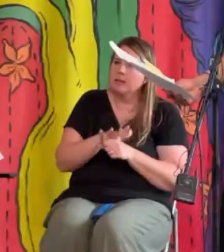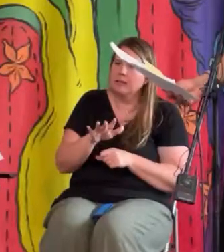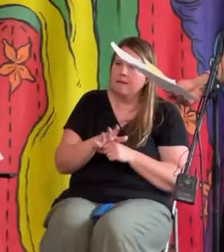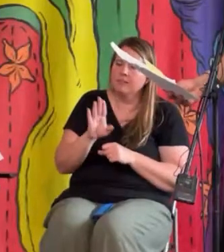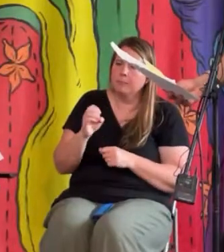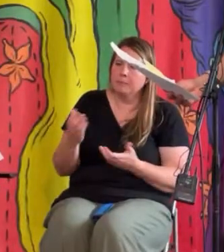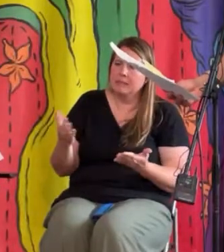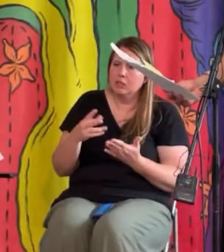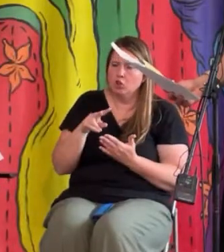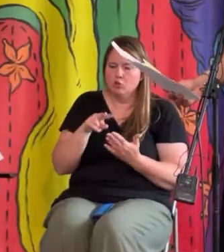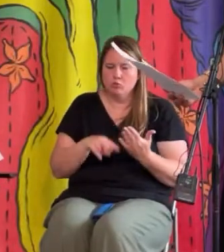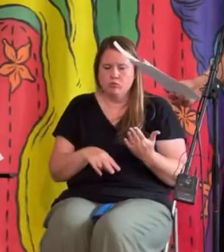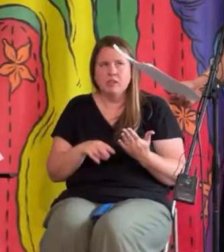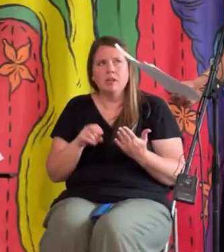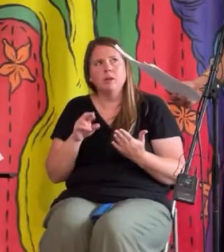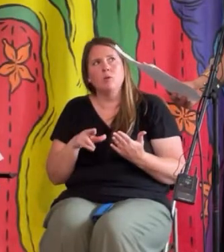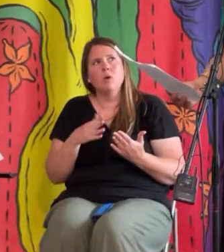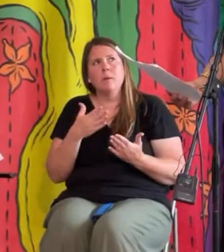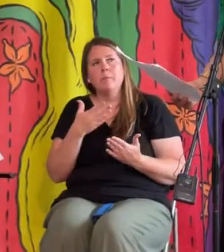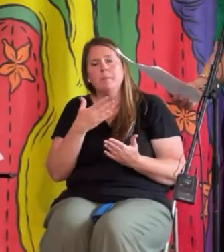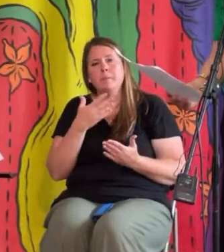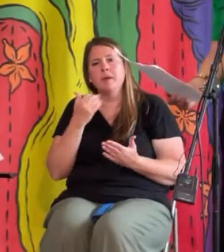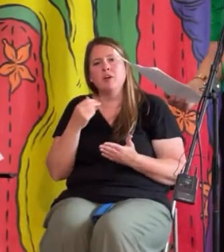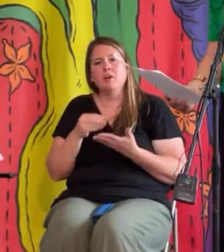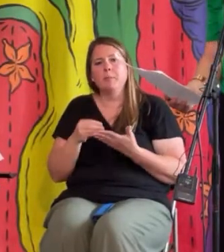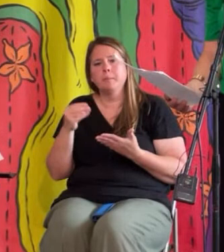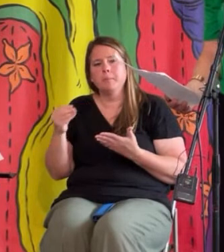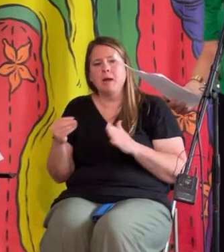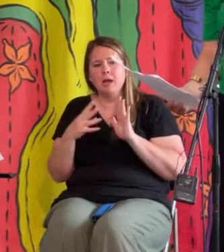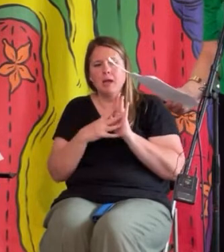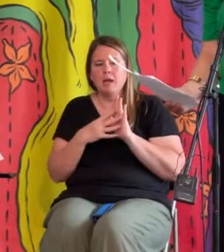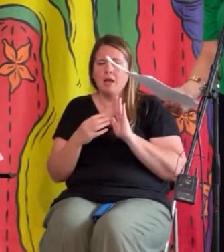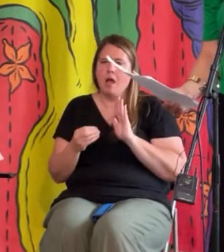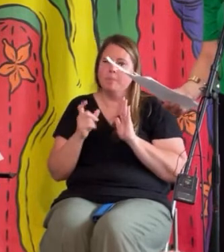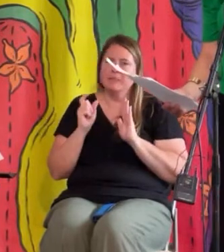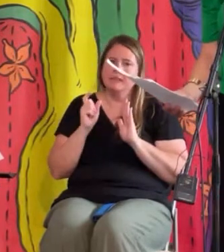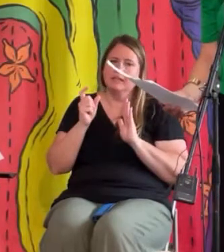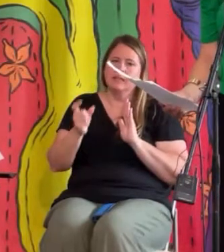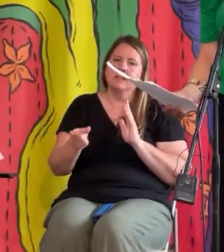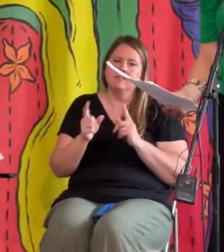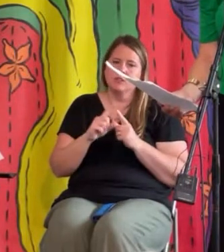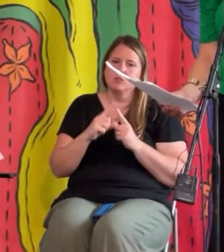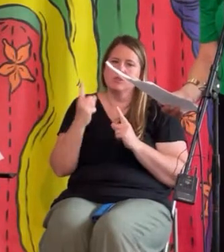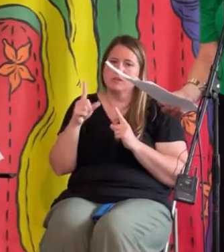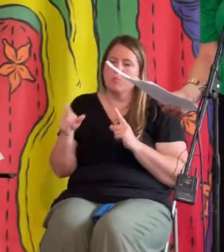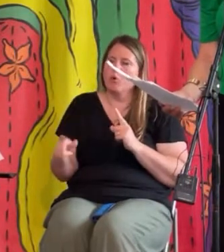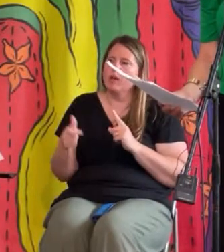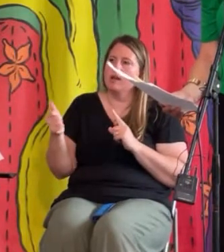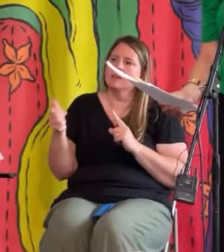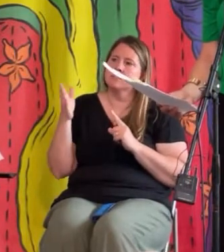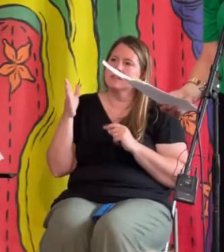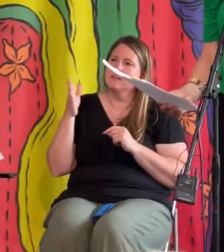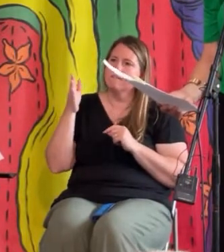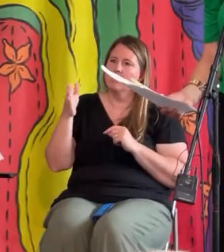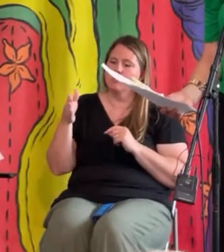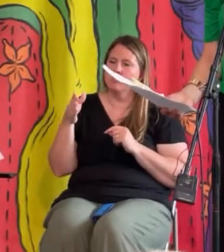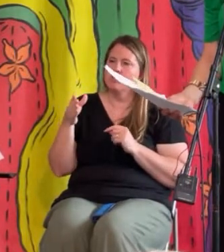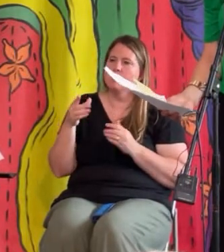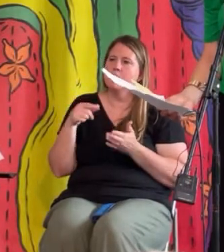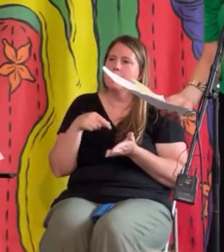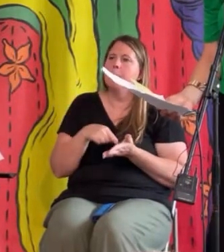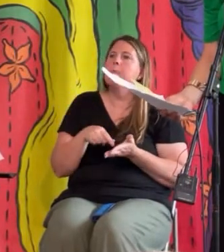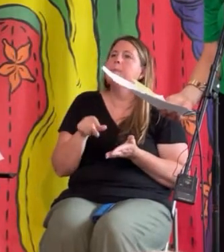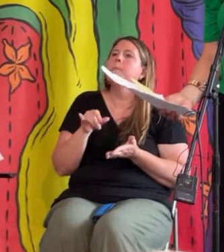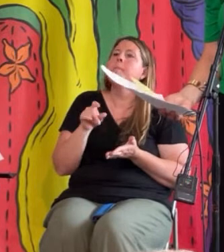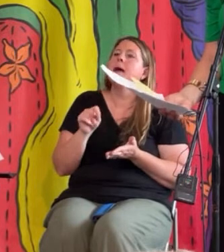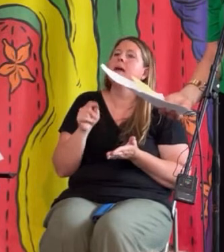it, or better yet, buy a copy and gift it to someone else in the future. Pay it forward. This is